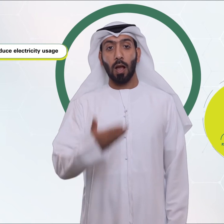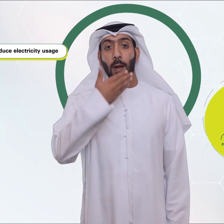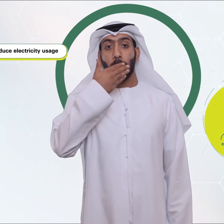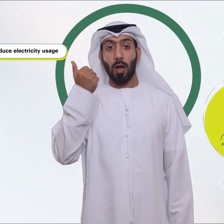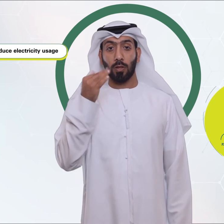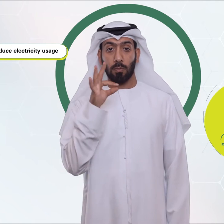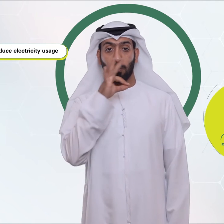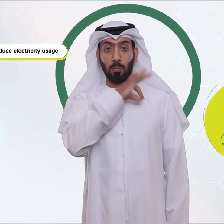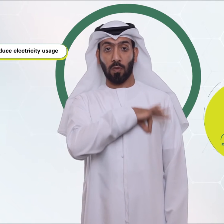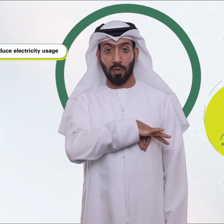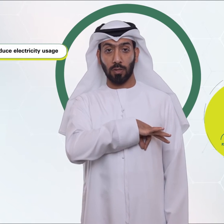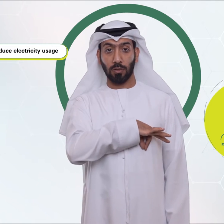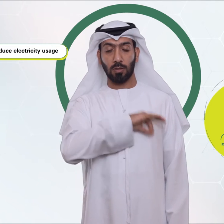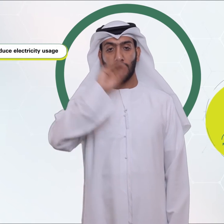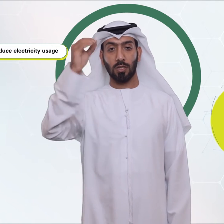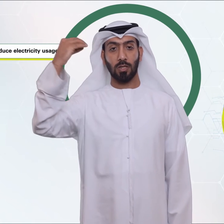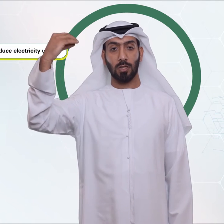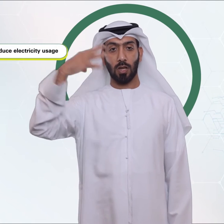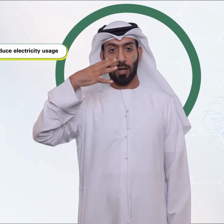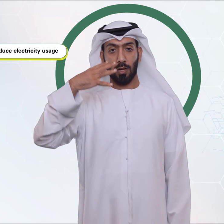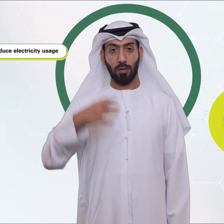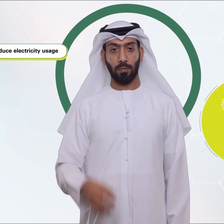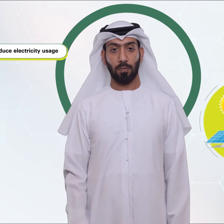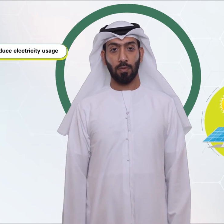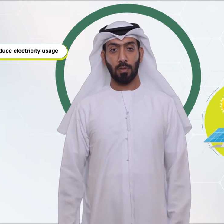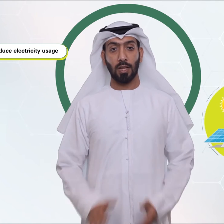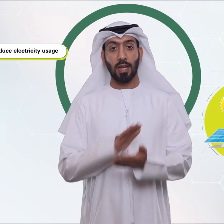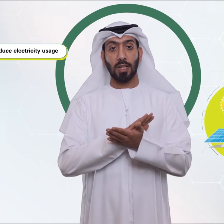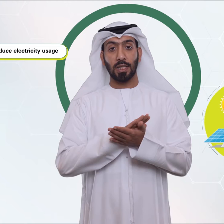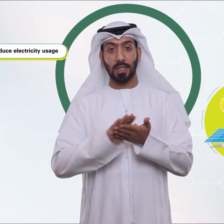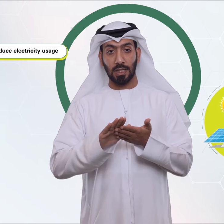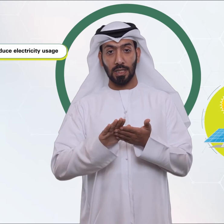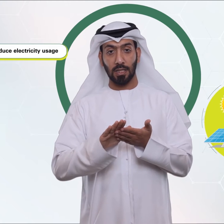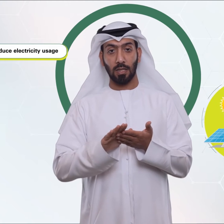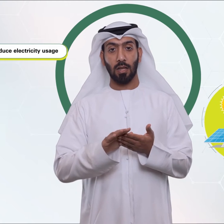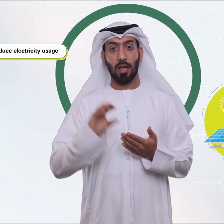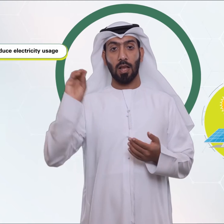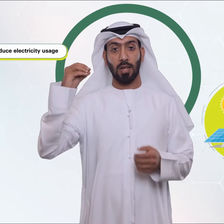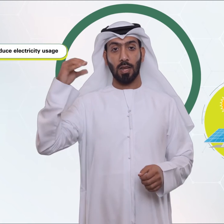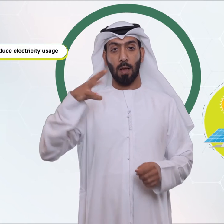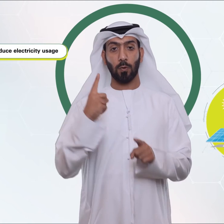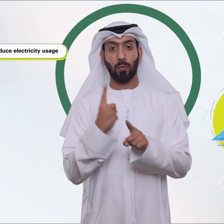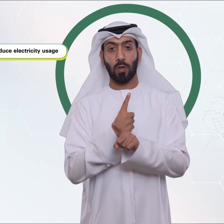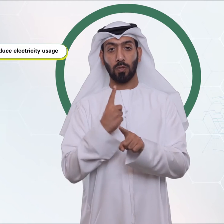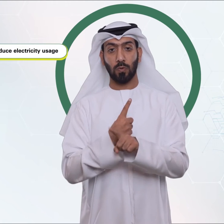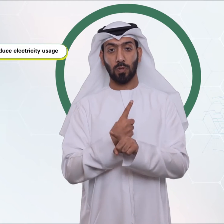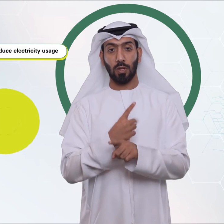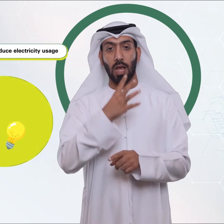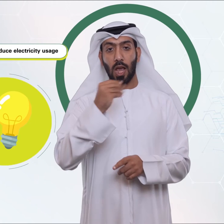functional purpose they serve. Take advantage of sunlight as much as possible. Clean